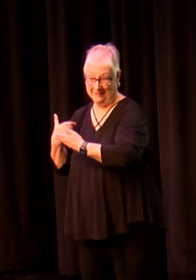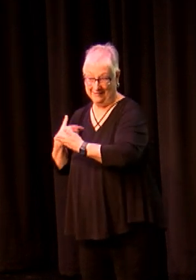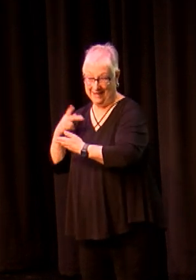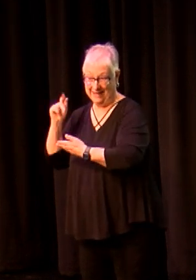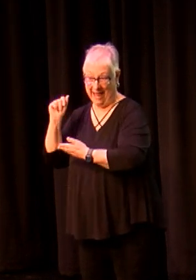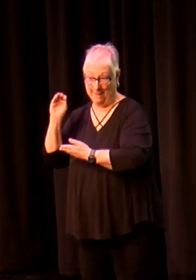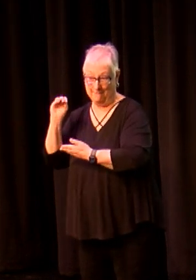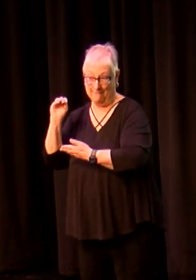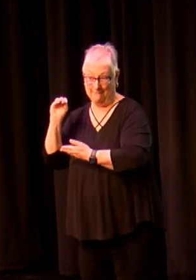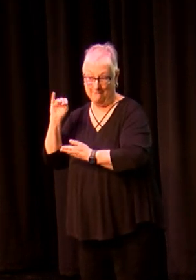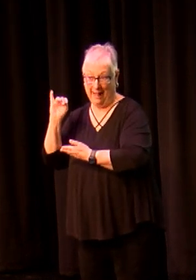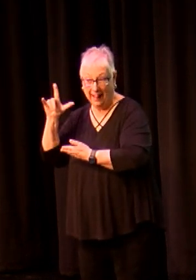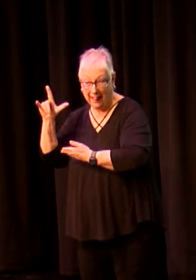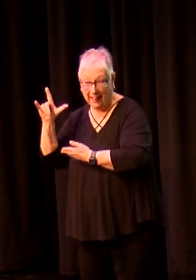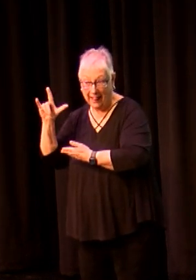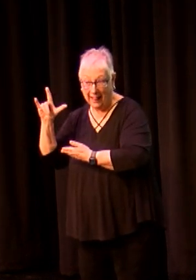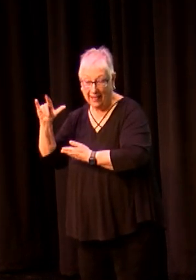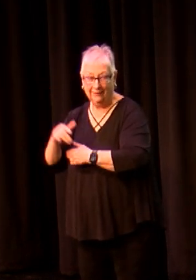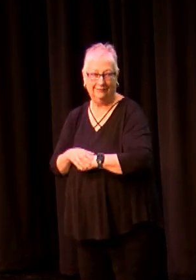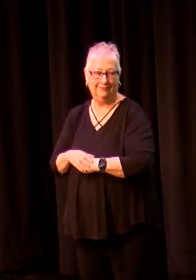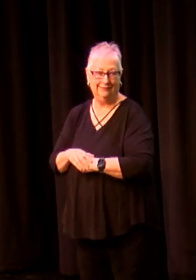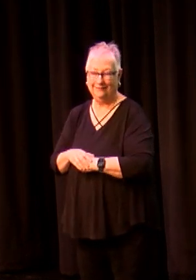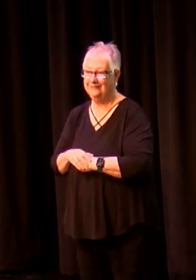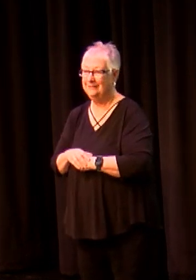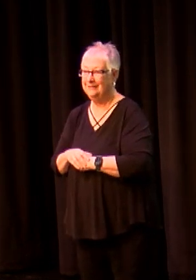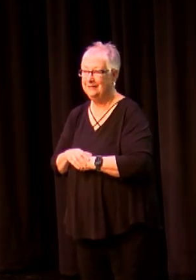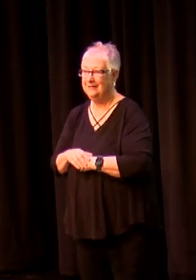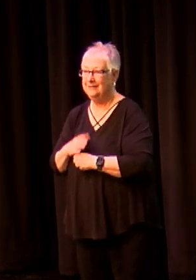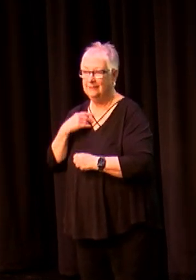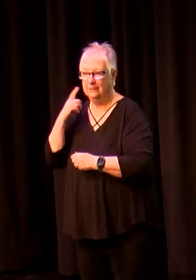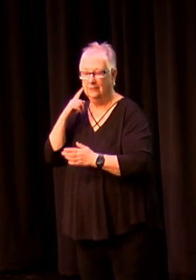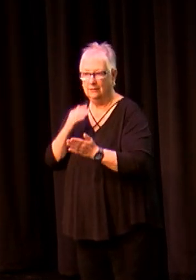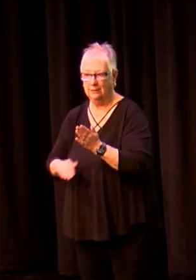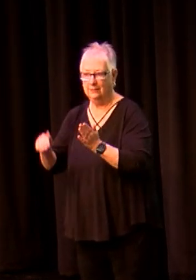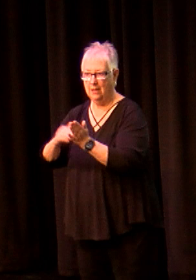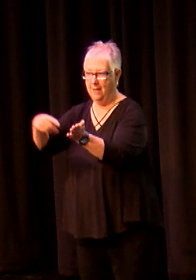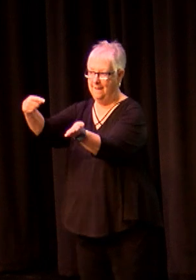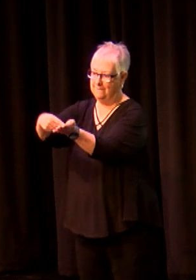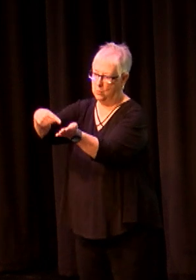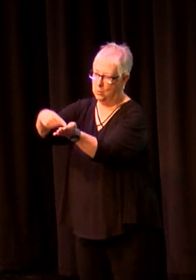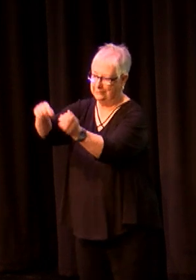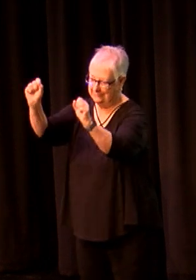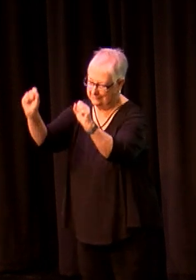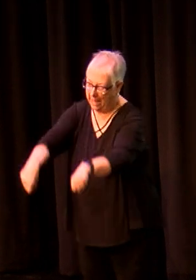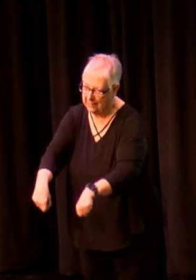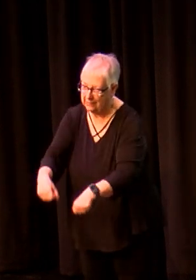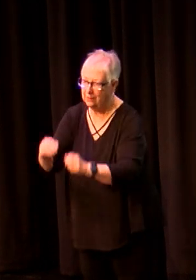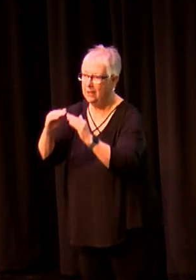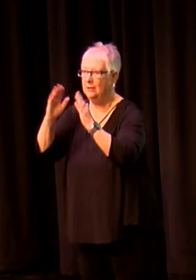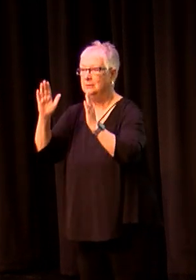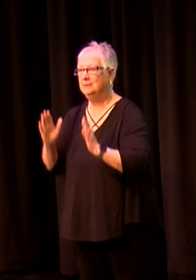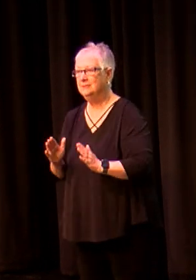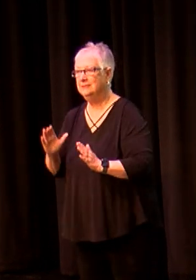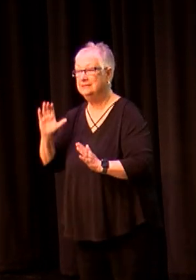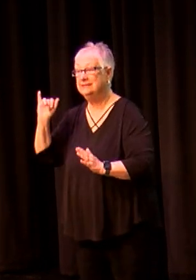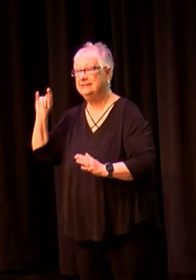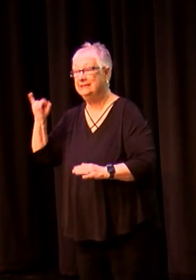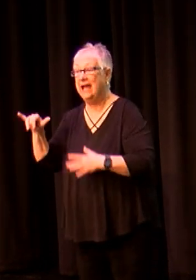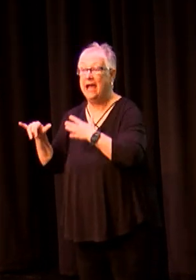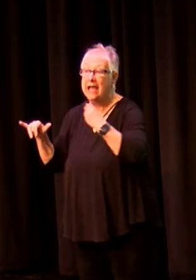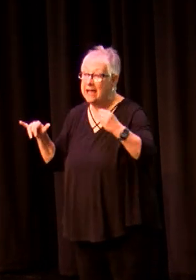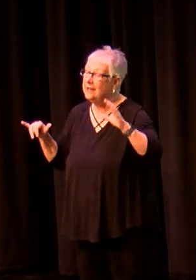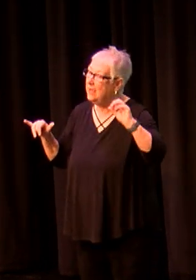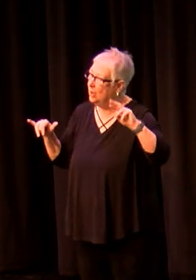We heard about affordable housing a couple of times, and I just want to echo that. And I think it's something that the city and the county and state all have to work